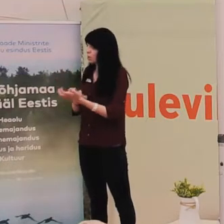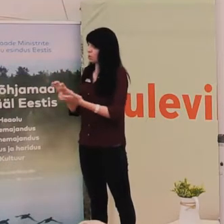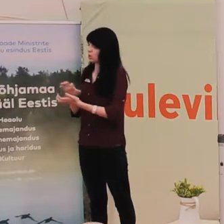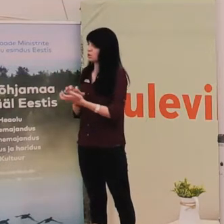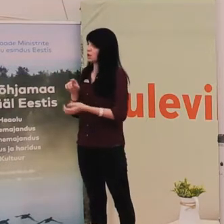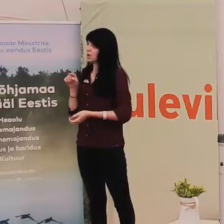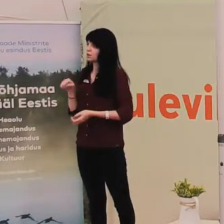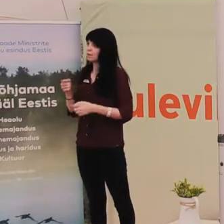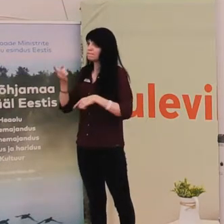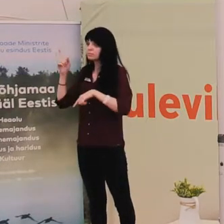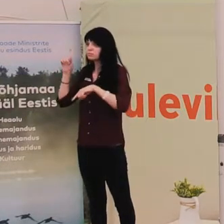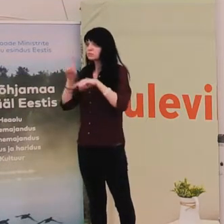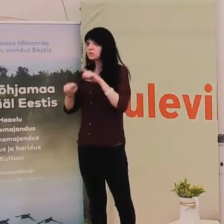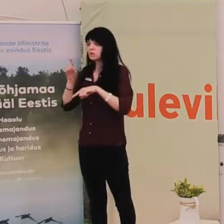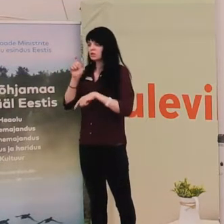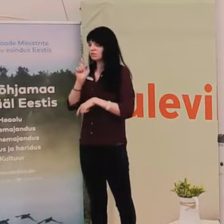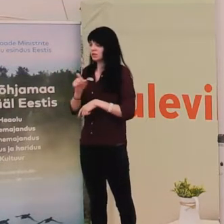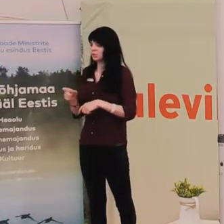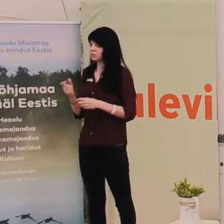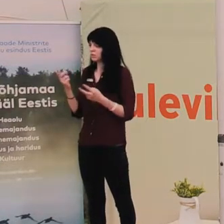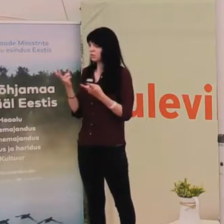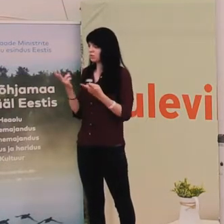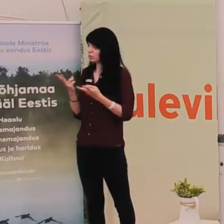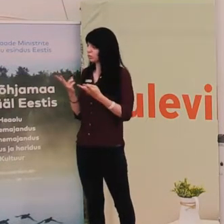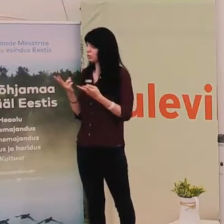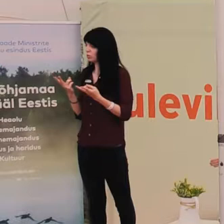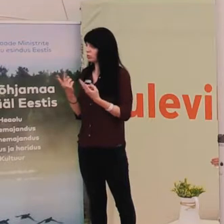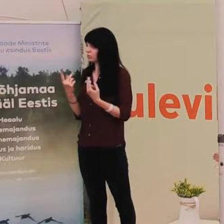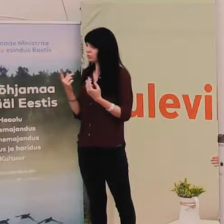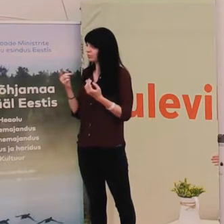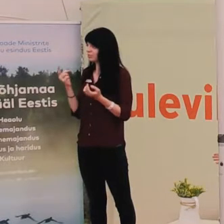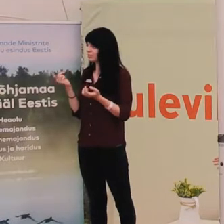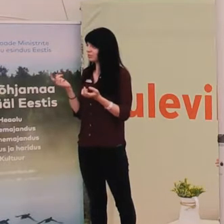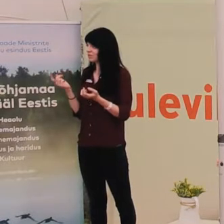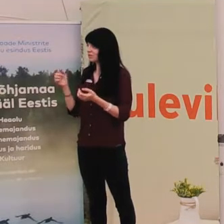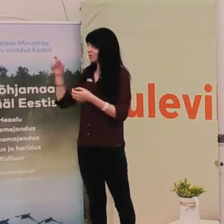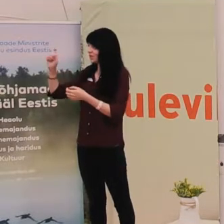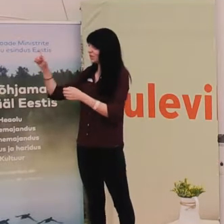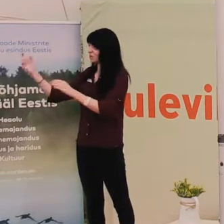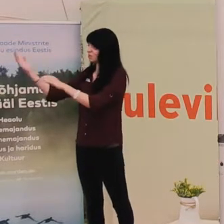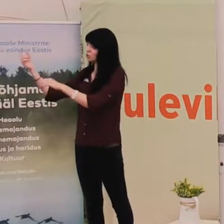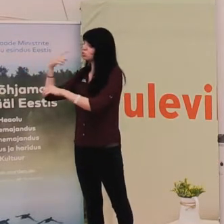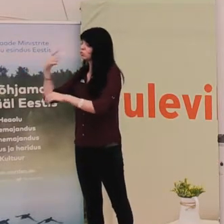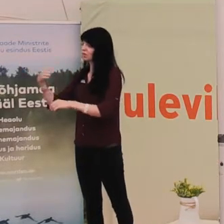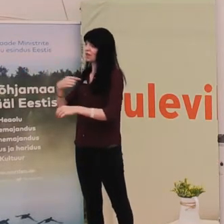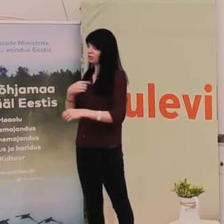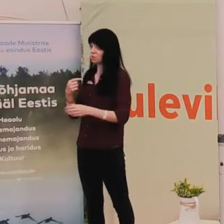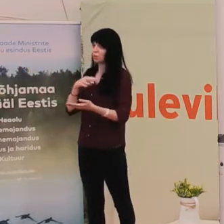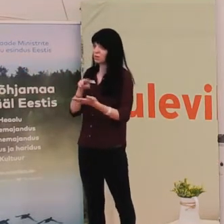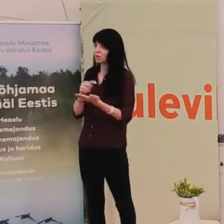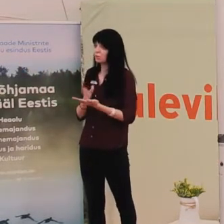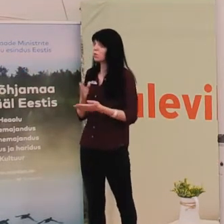who are still like in this robotic mode, and they just do what they were told and how they were maybe raised and taught at schools.